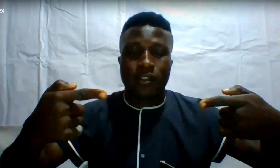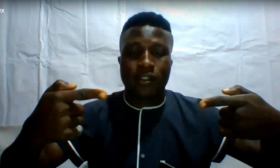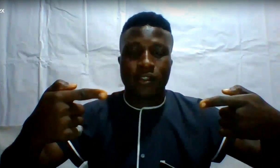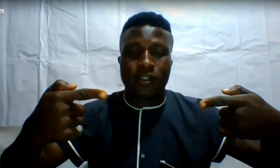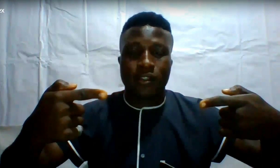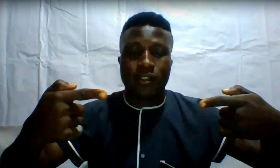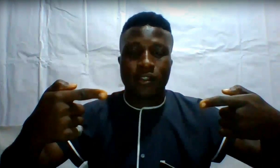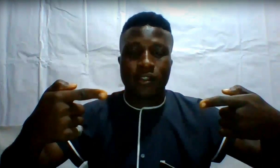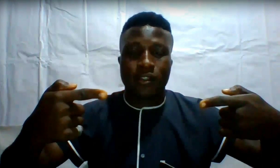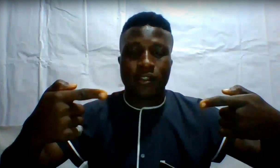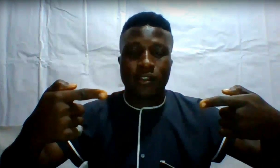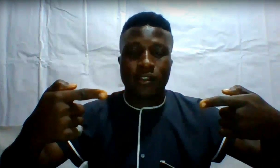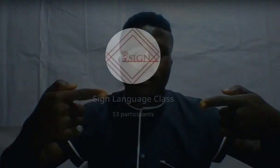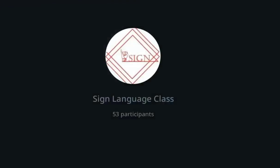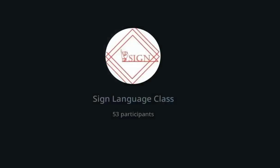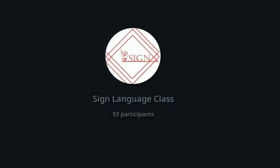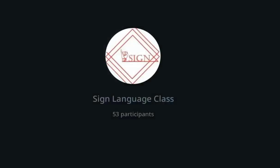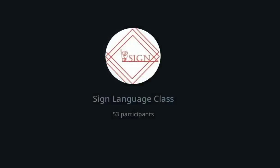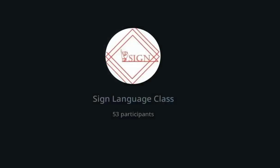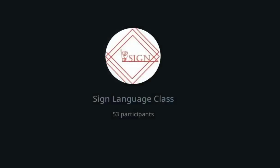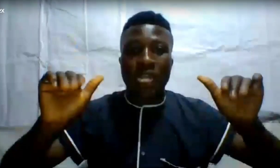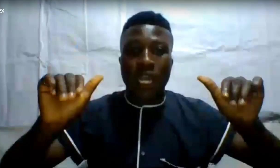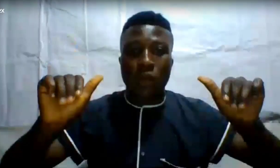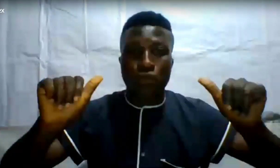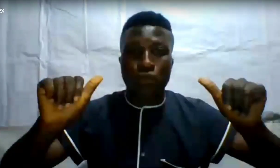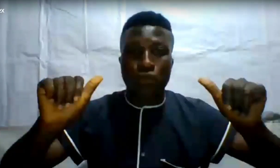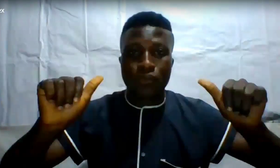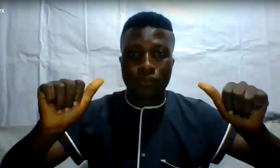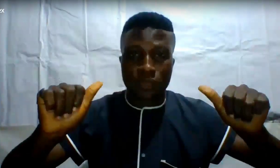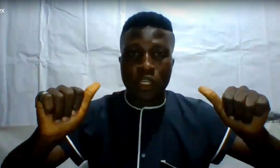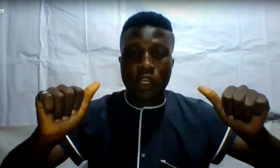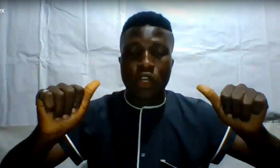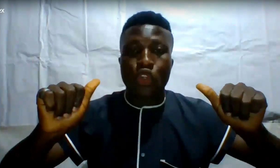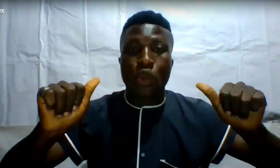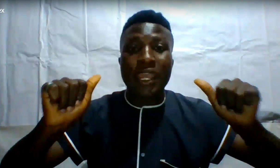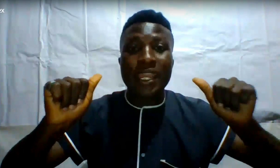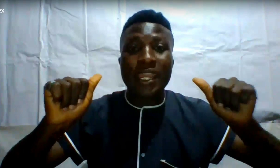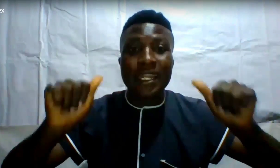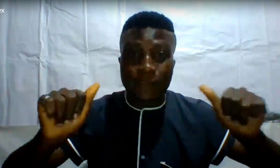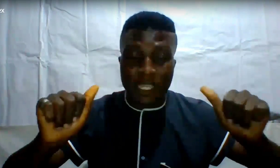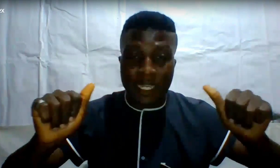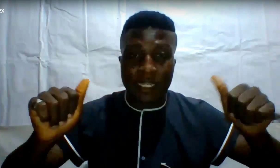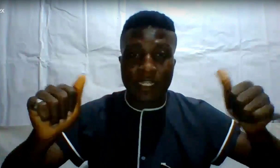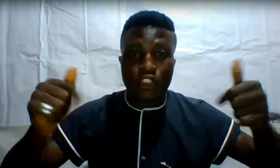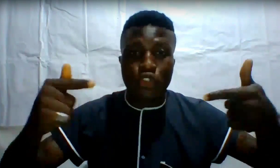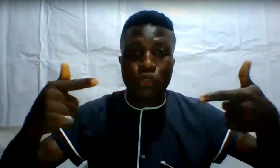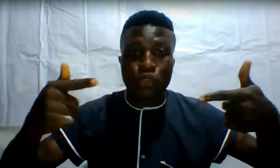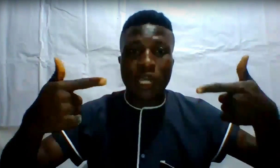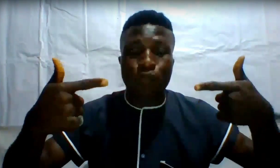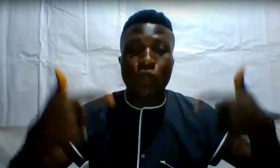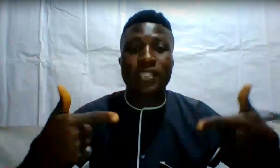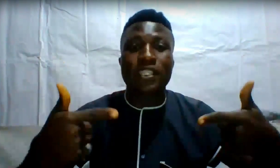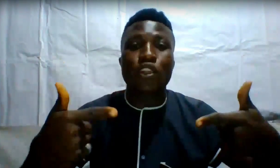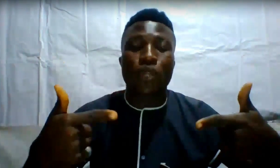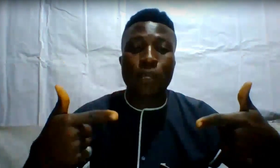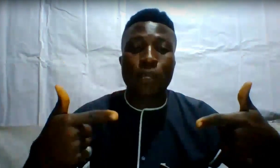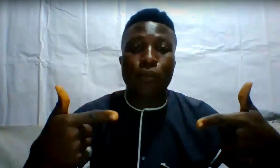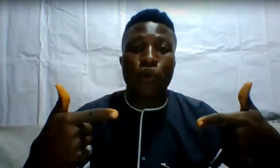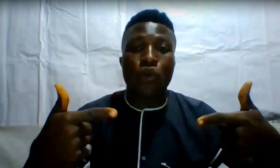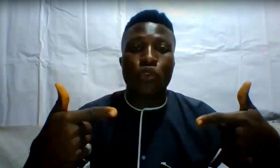Again, your fingers all down, your index finger shoots out, pointing your neighbor. So if you're using